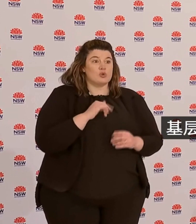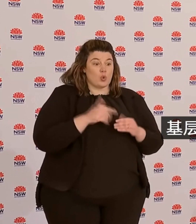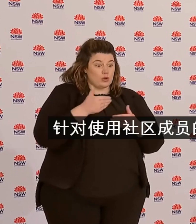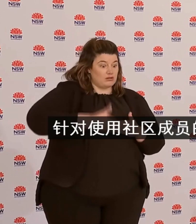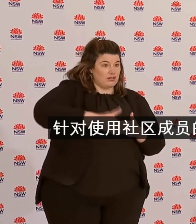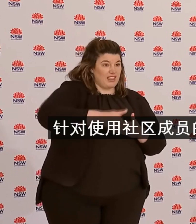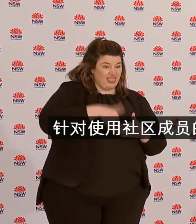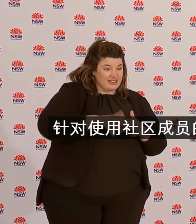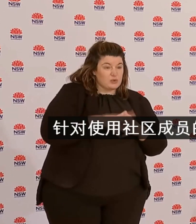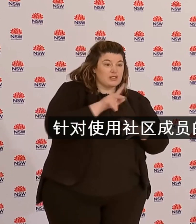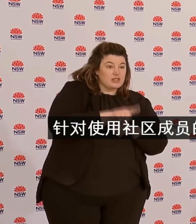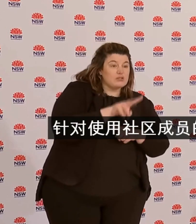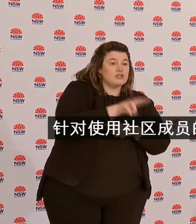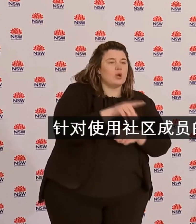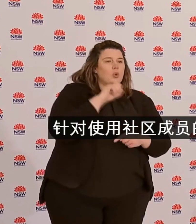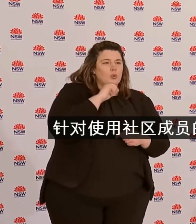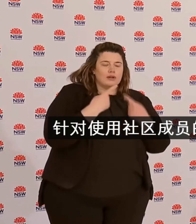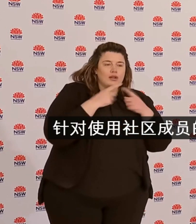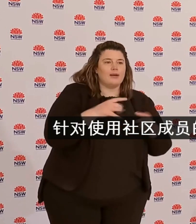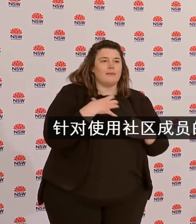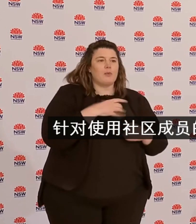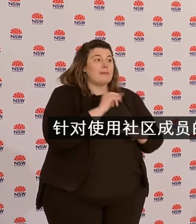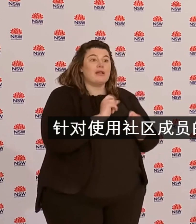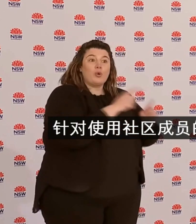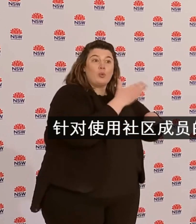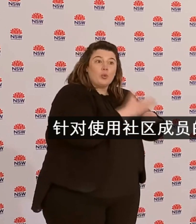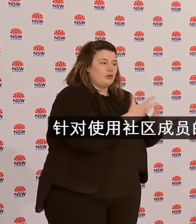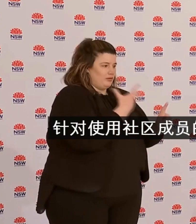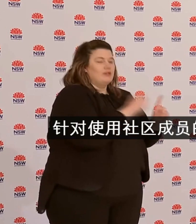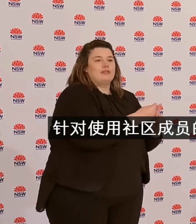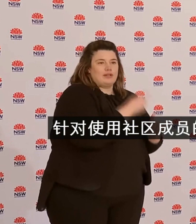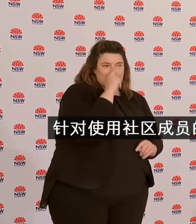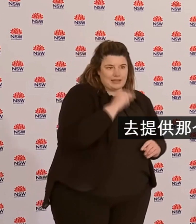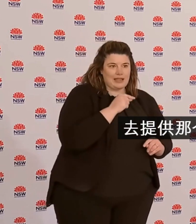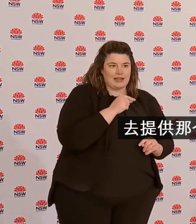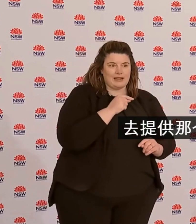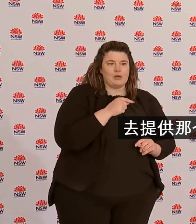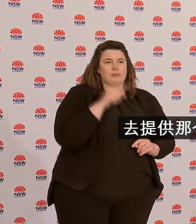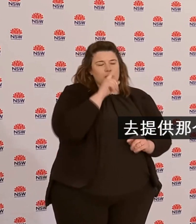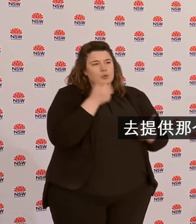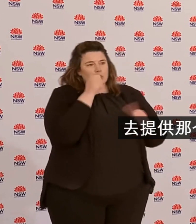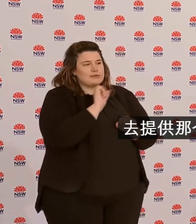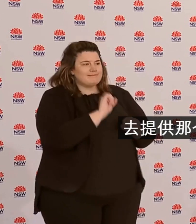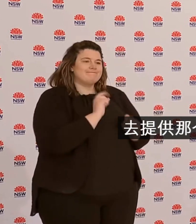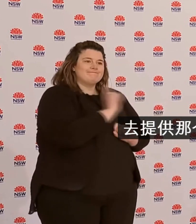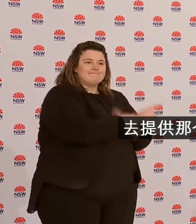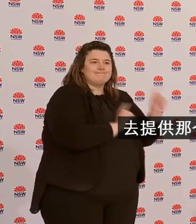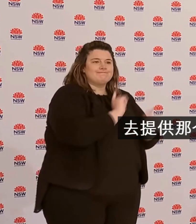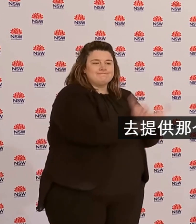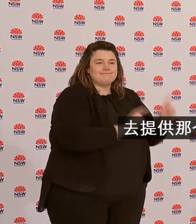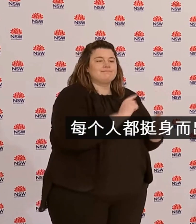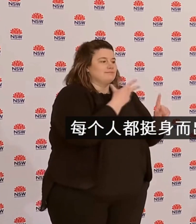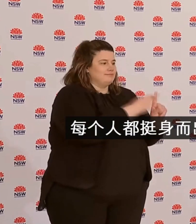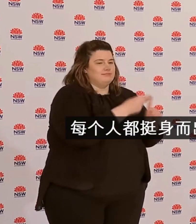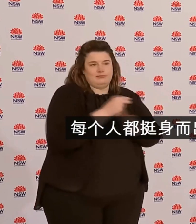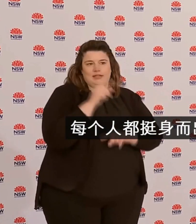grassroots level, targeted at work sites, at various other places where community members are used to going, to provide that opportunity. So